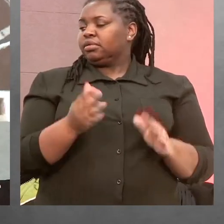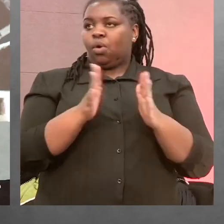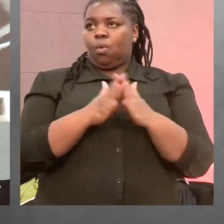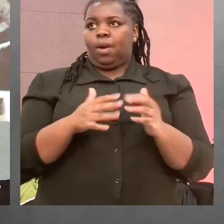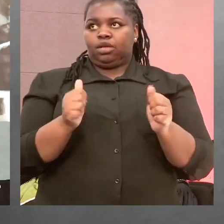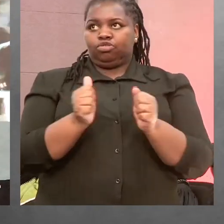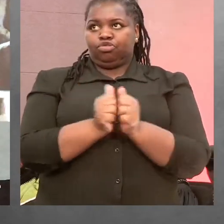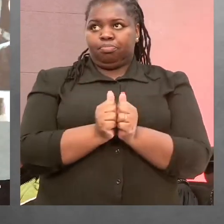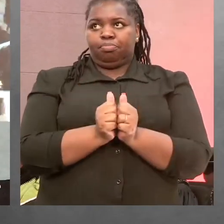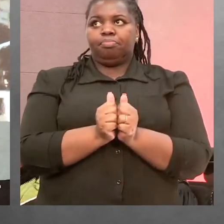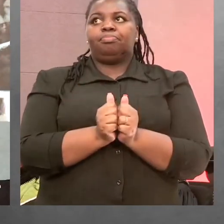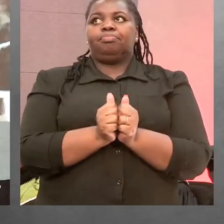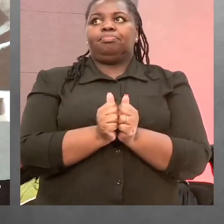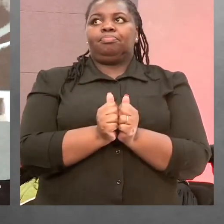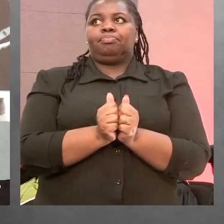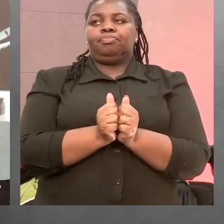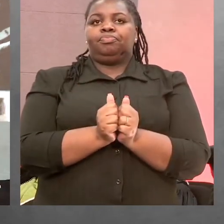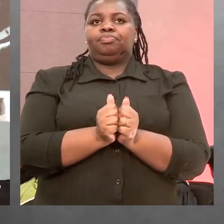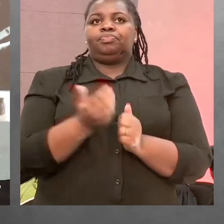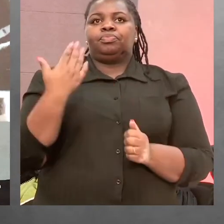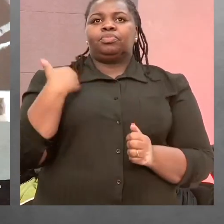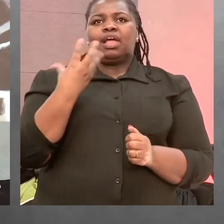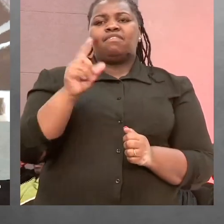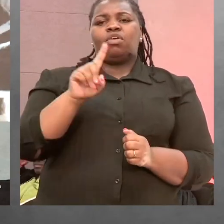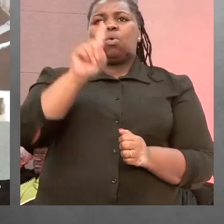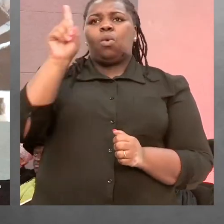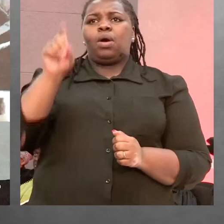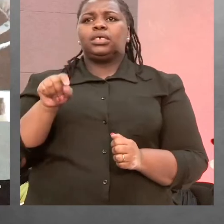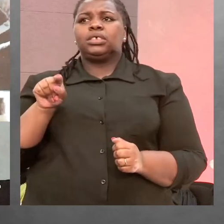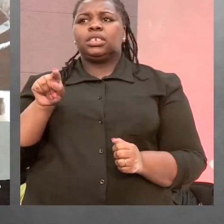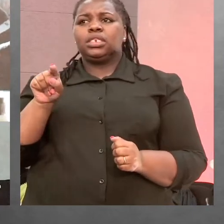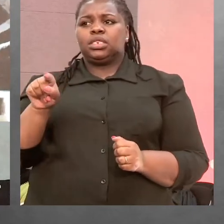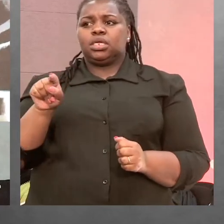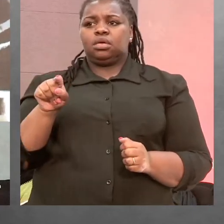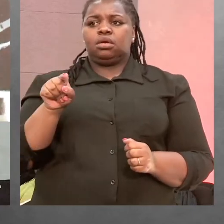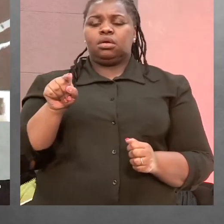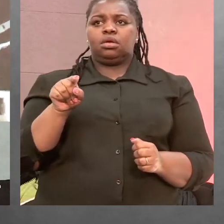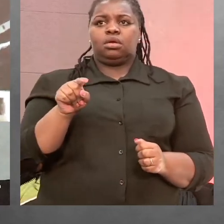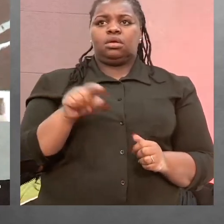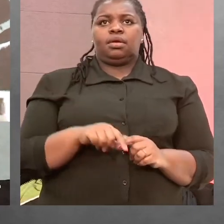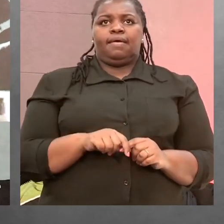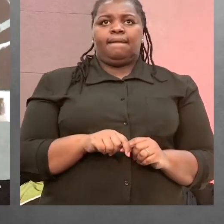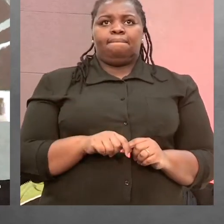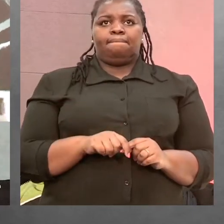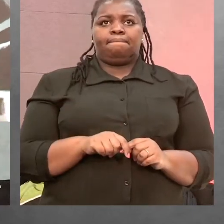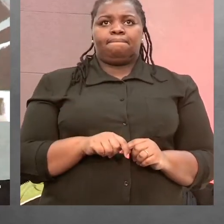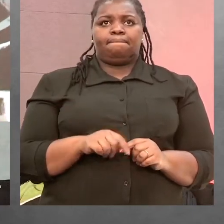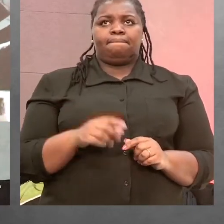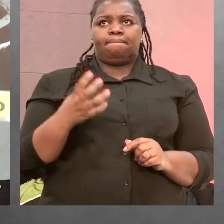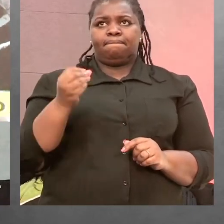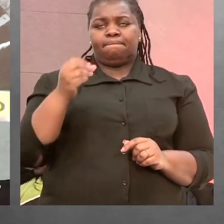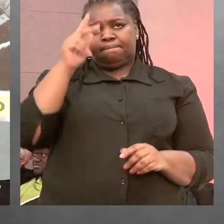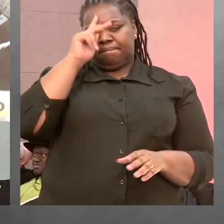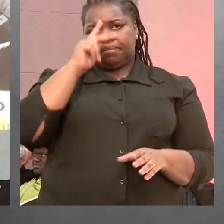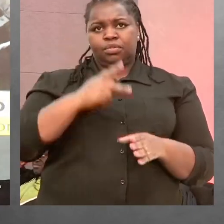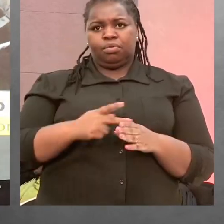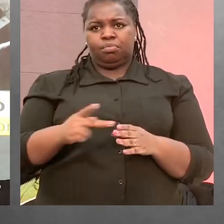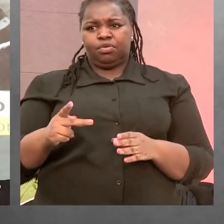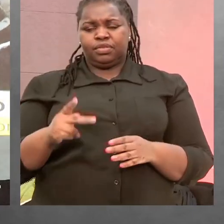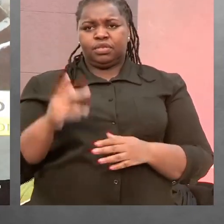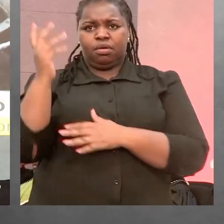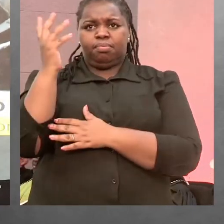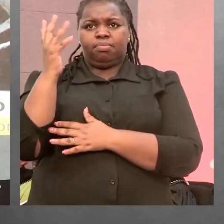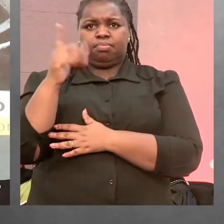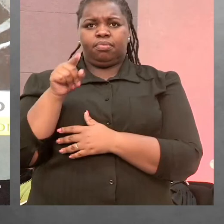workshop. There was a question that was raised there when there was a professor who was